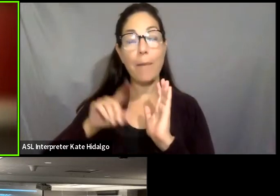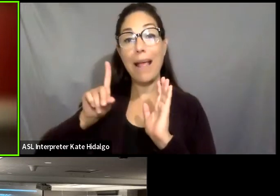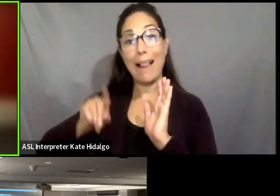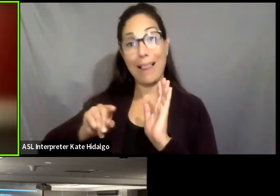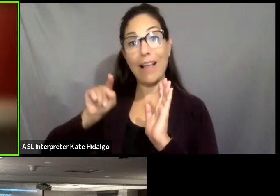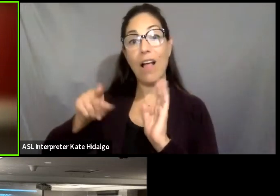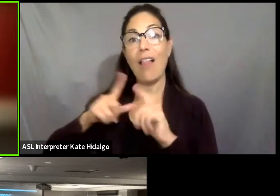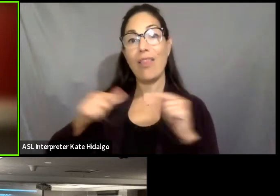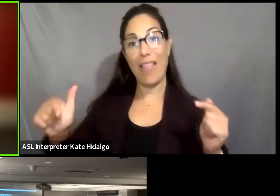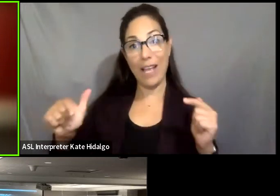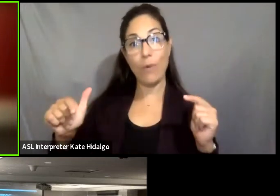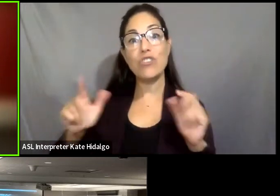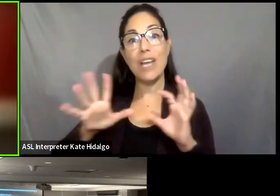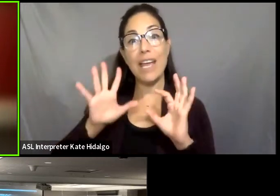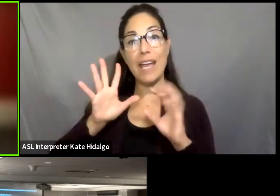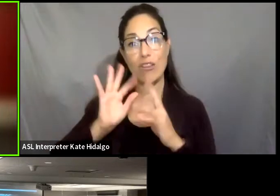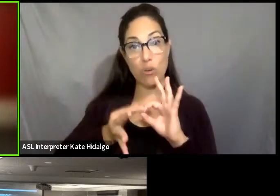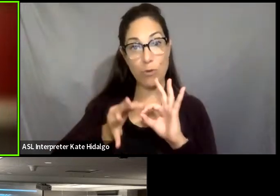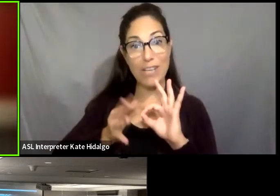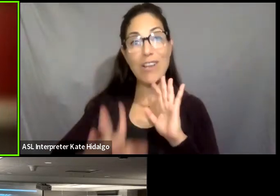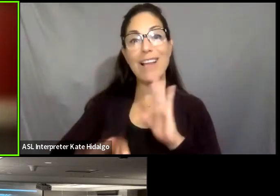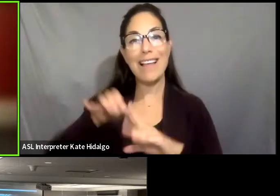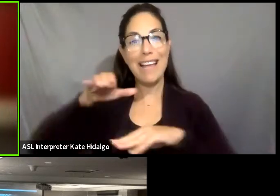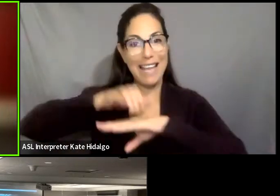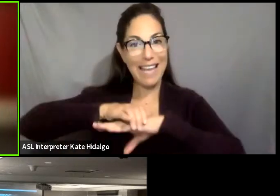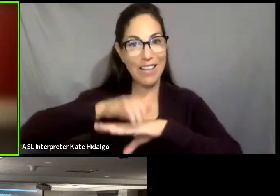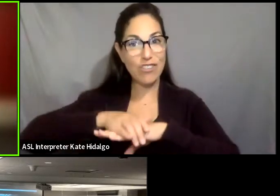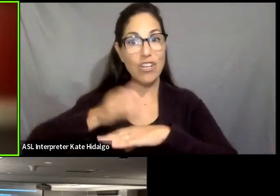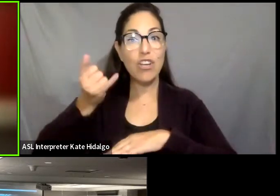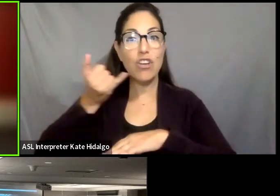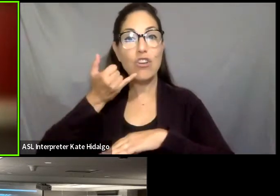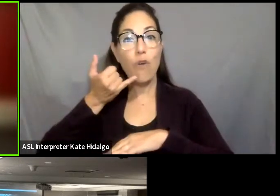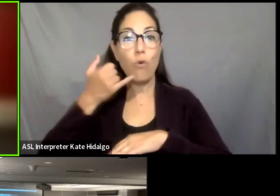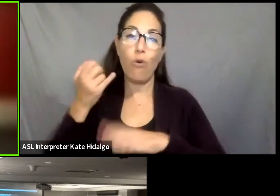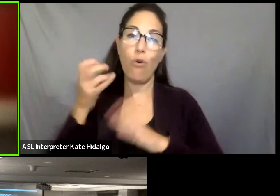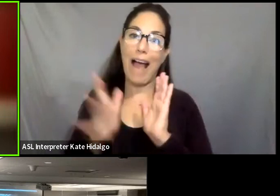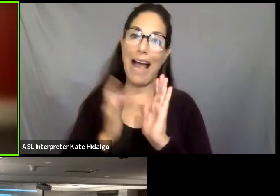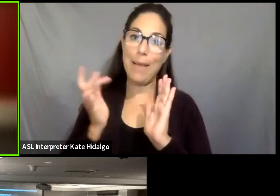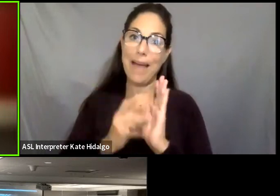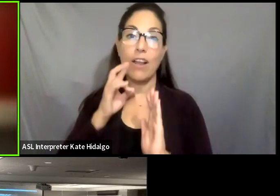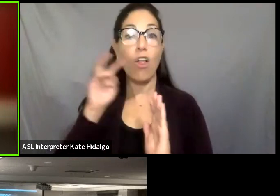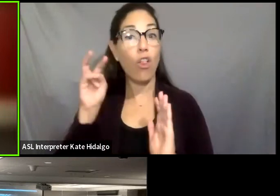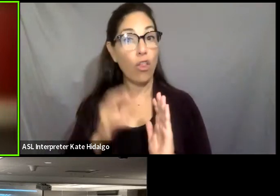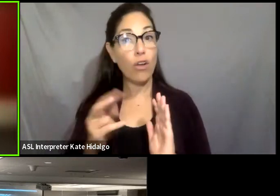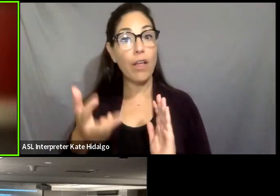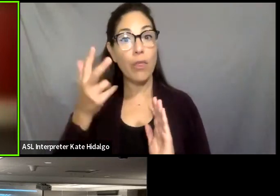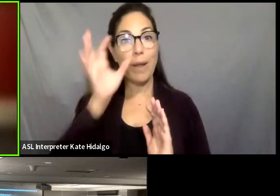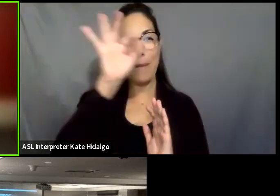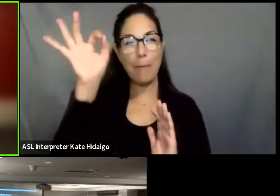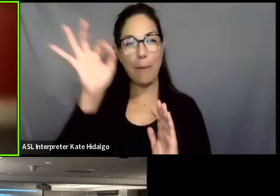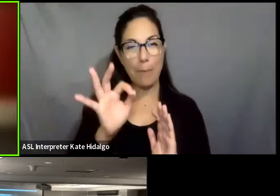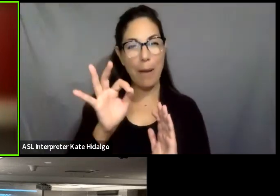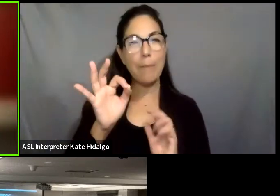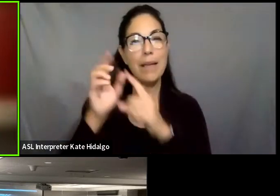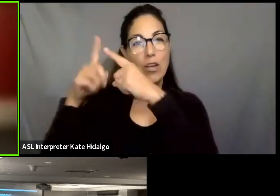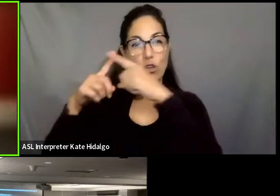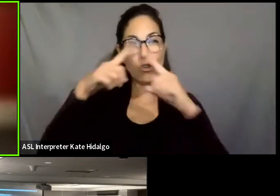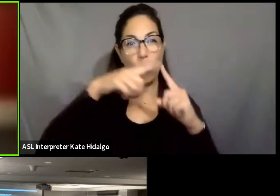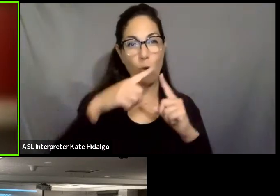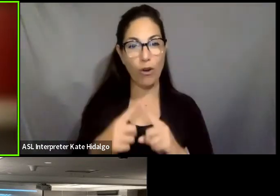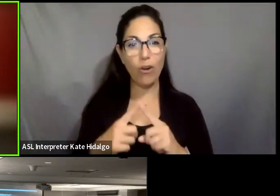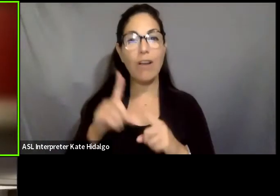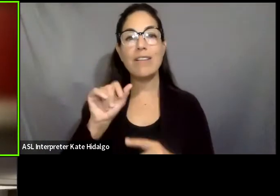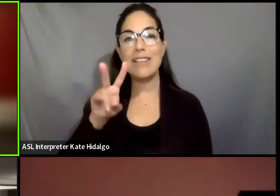Language Interpretation and then select English. If you're using your phone or an iPad, then locate the three-dot menu in one of the corners of your